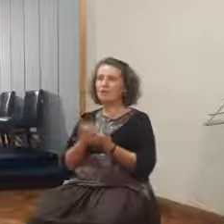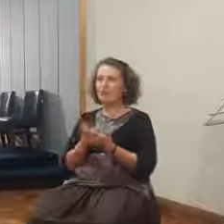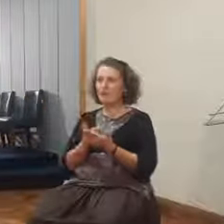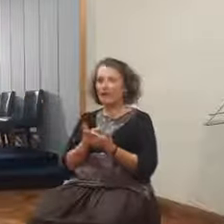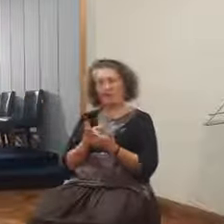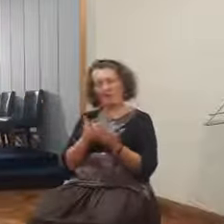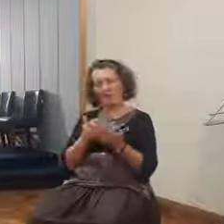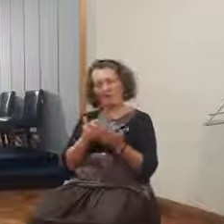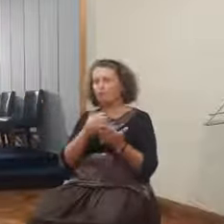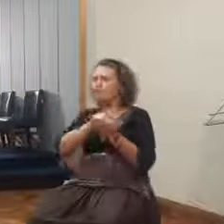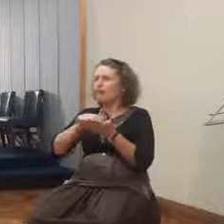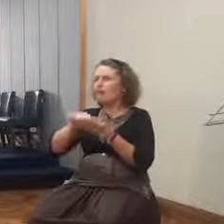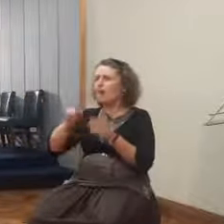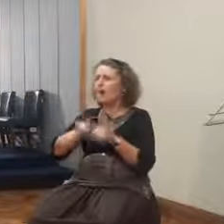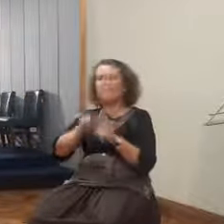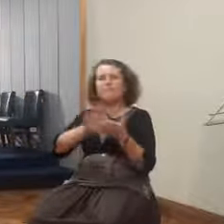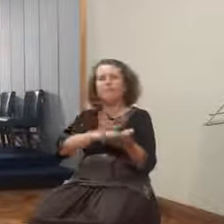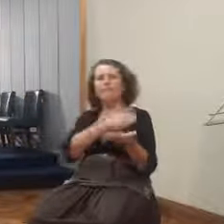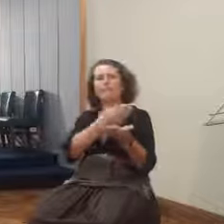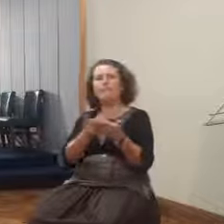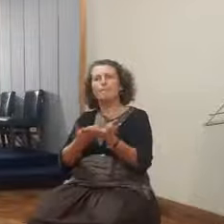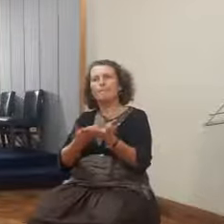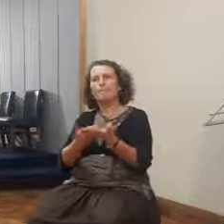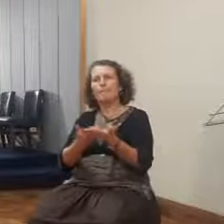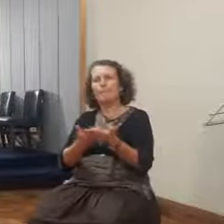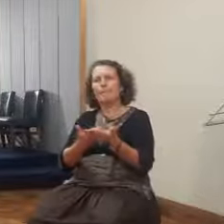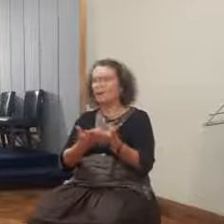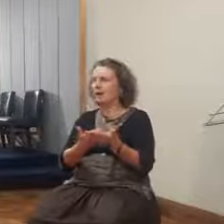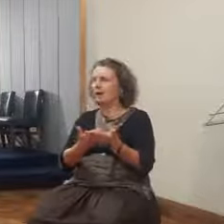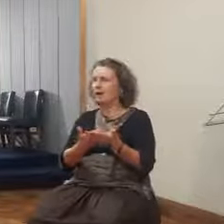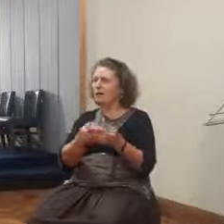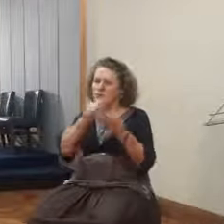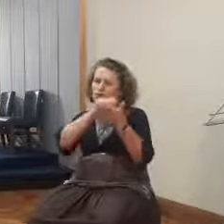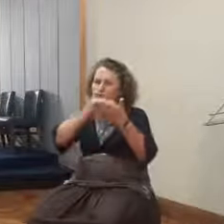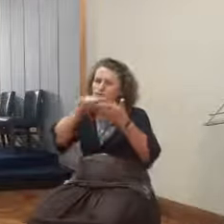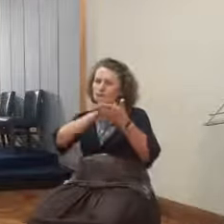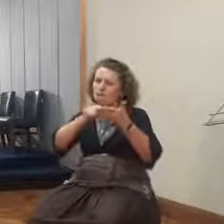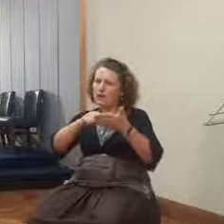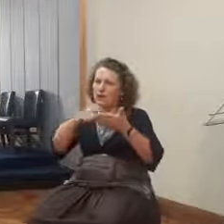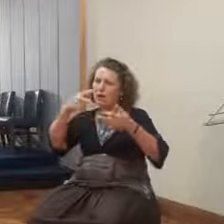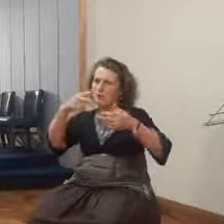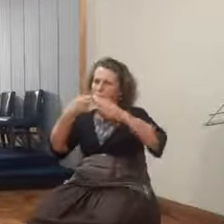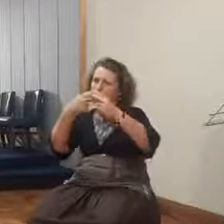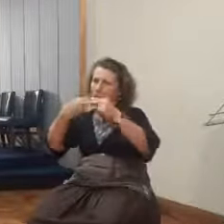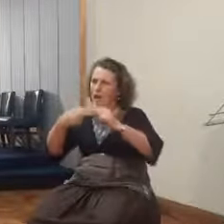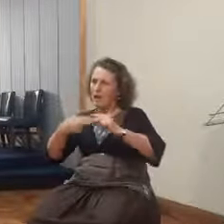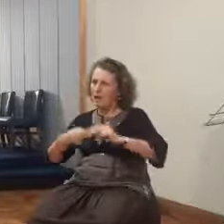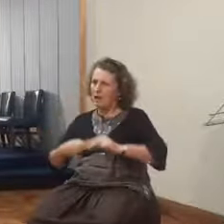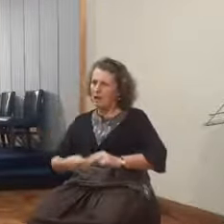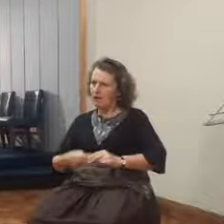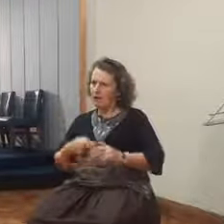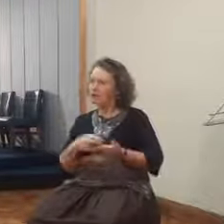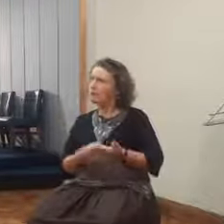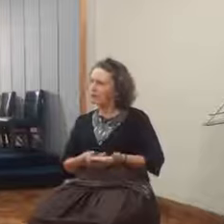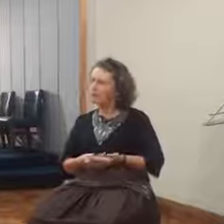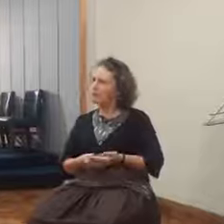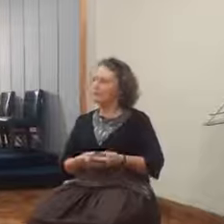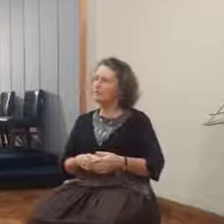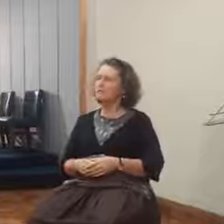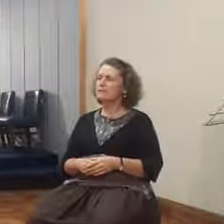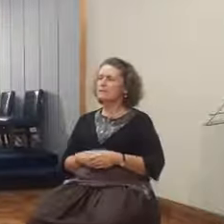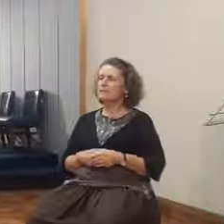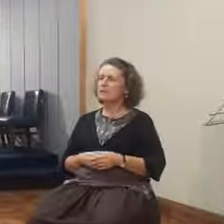very interesting, where the second part continues the theme, amplifies the theme, throws more light on the theme of the first part,